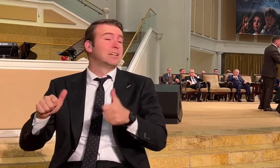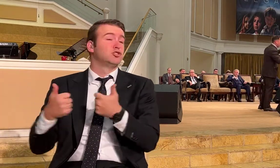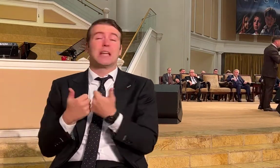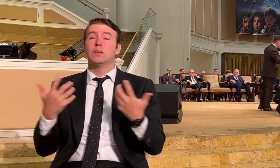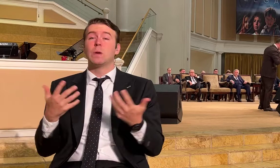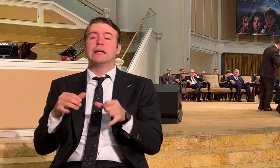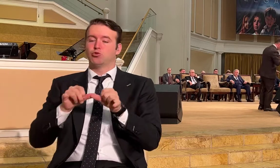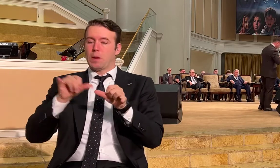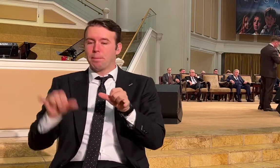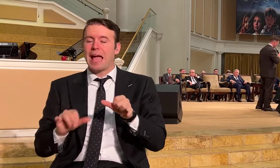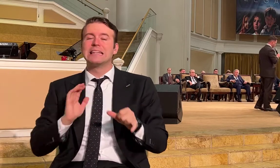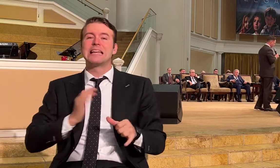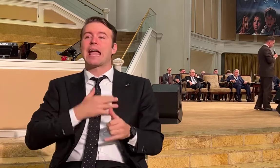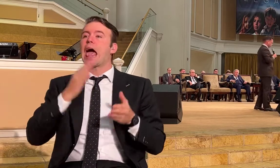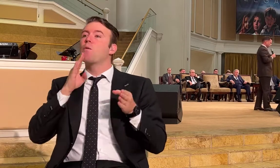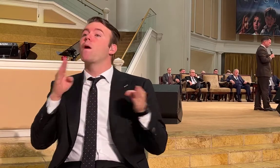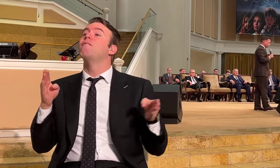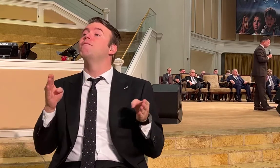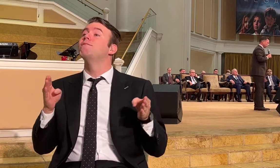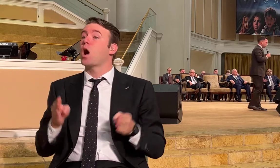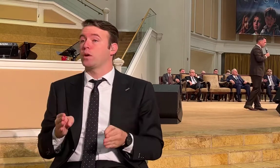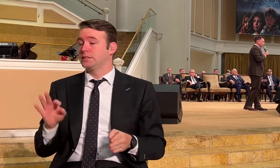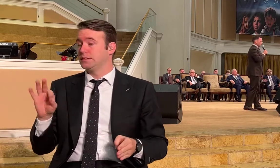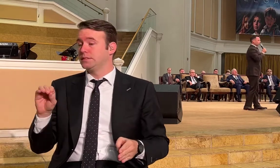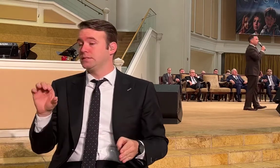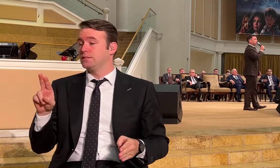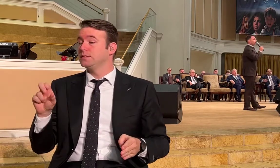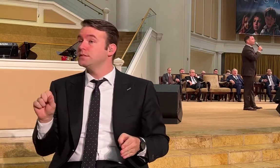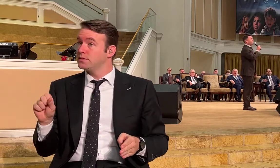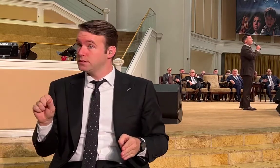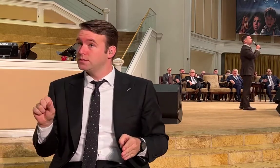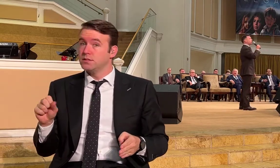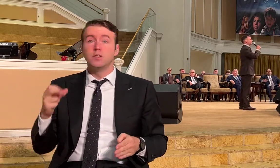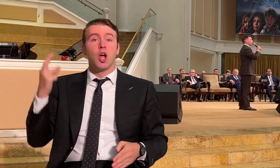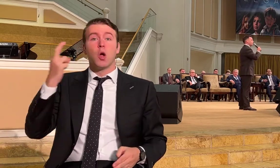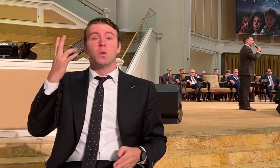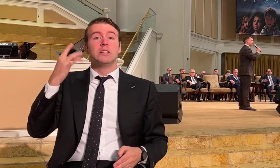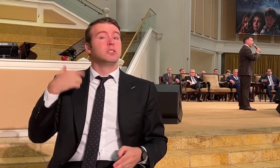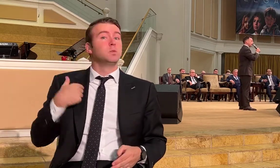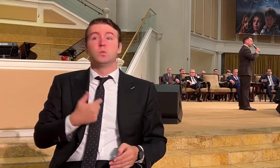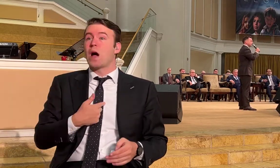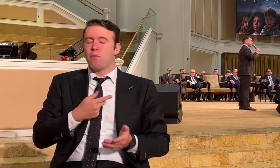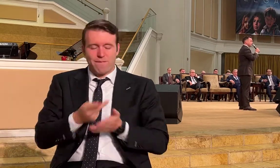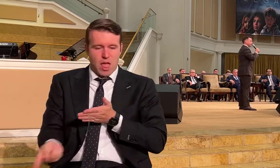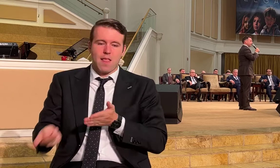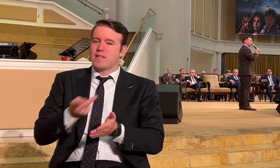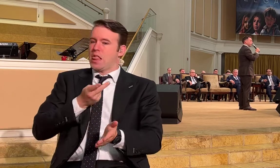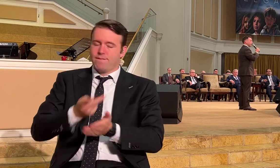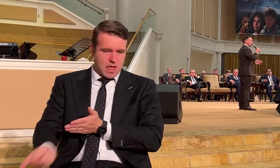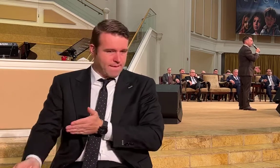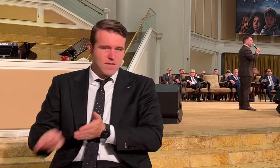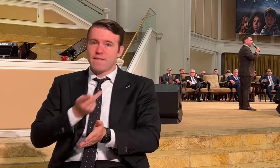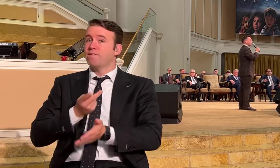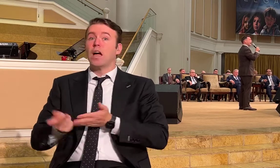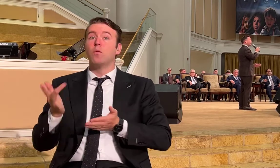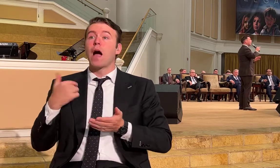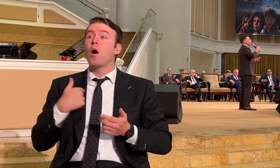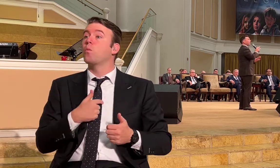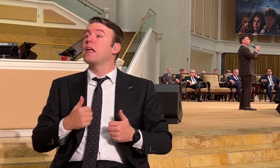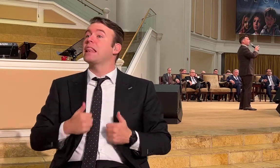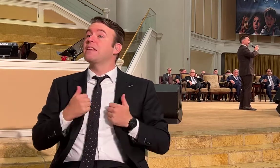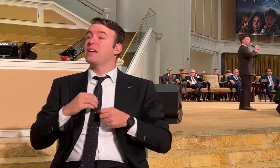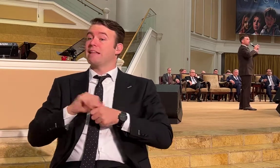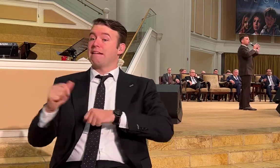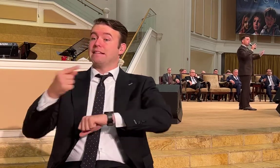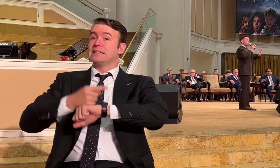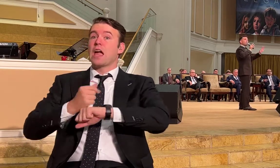maintain our focus. The reason we fall short so many times is because we are living in a day